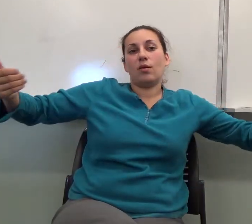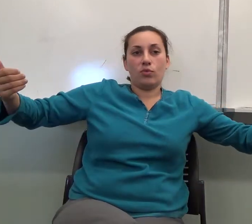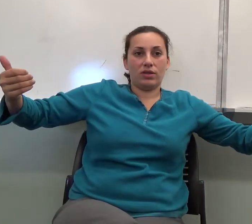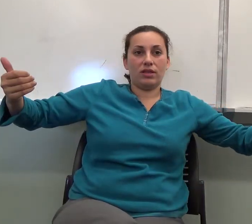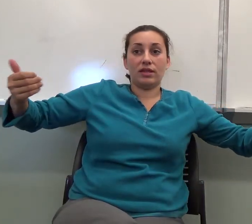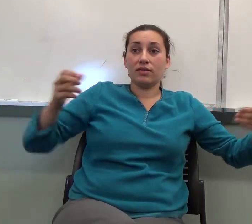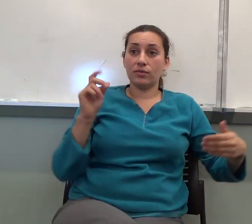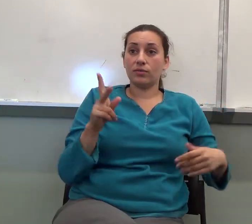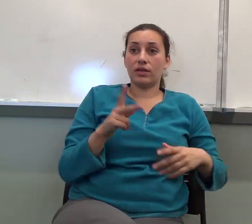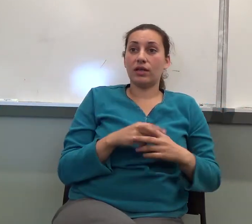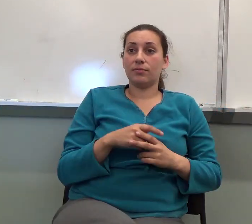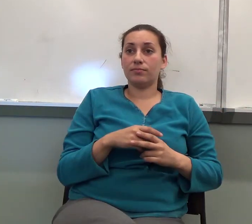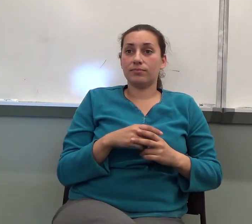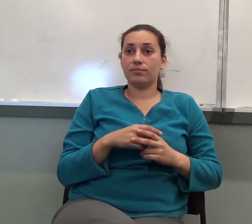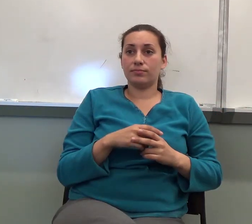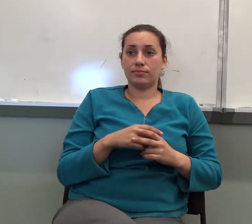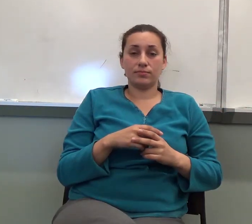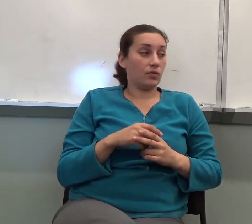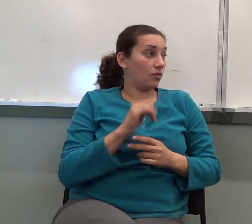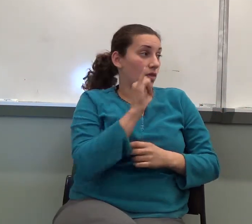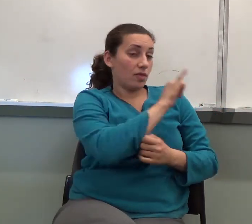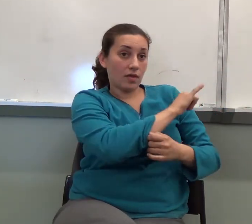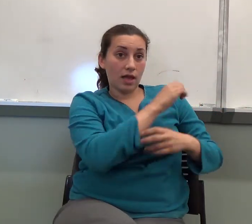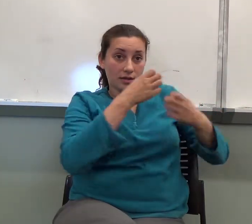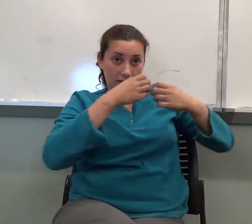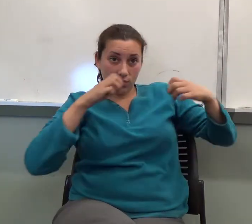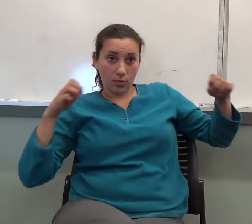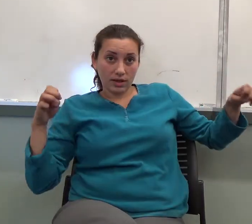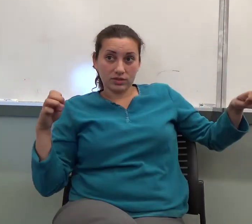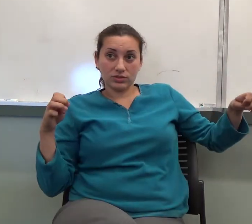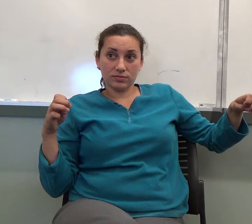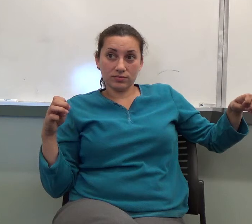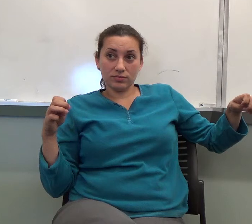do that, for this particular problem, the result is